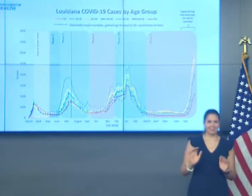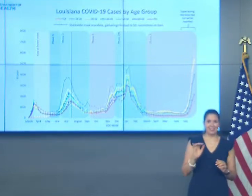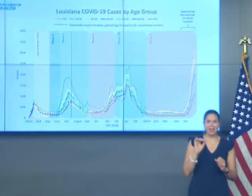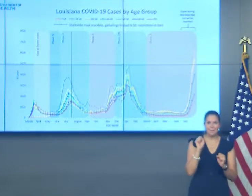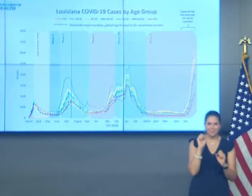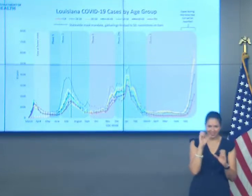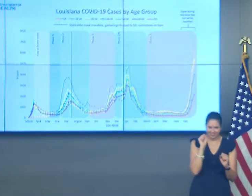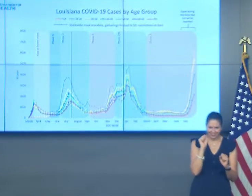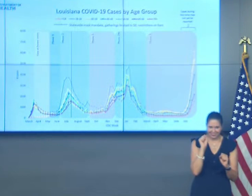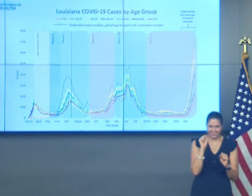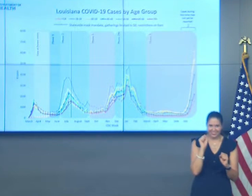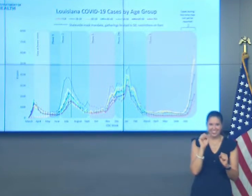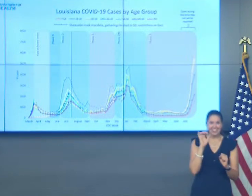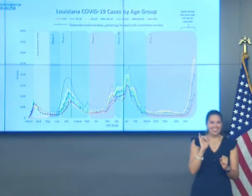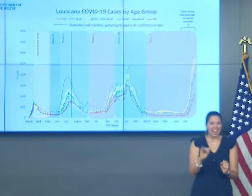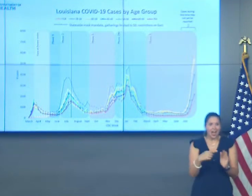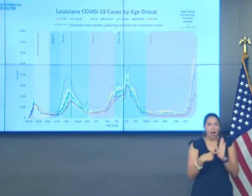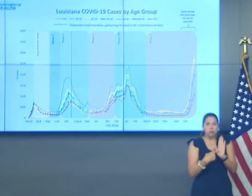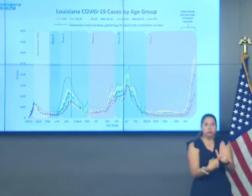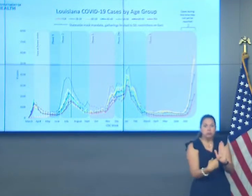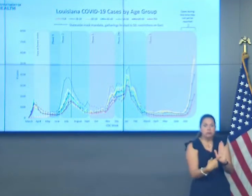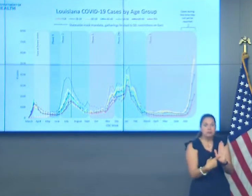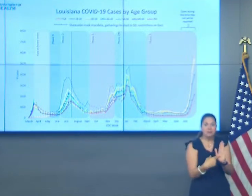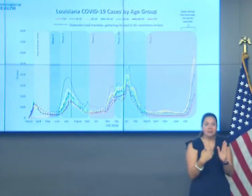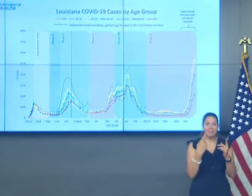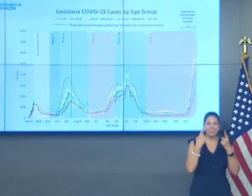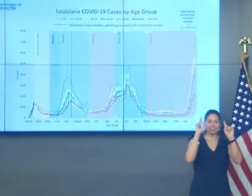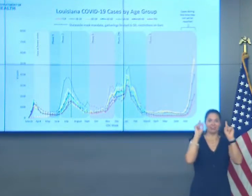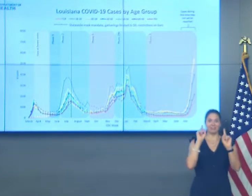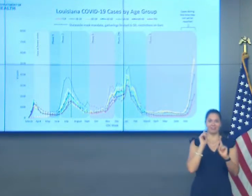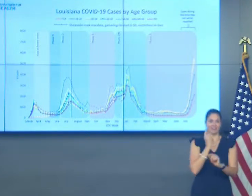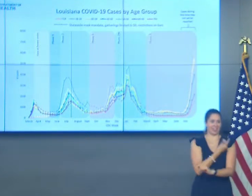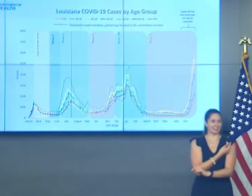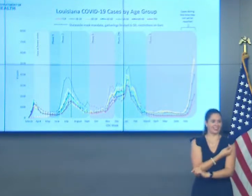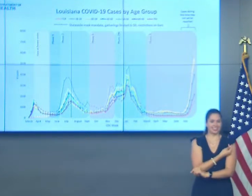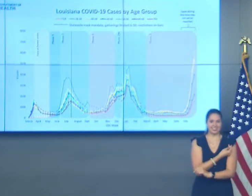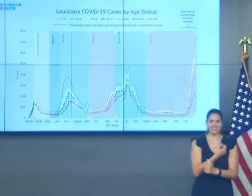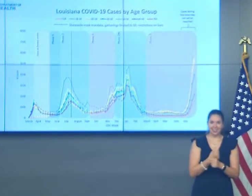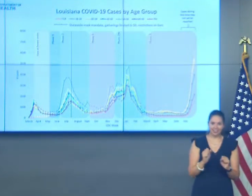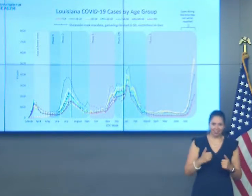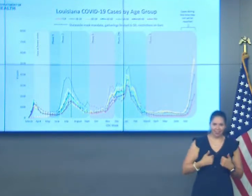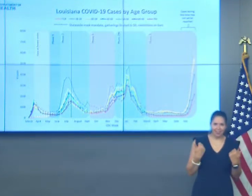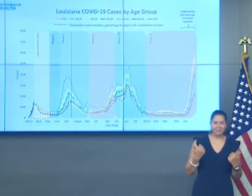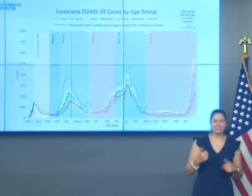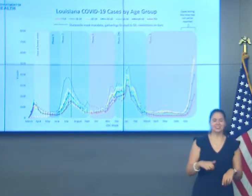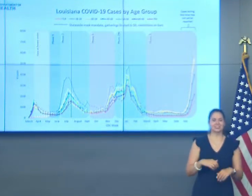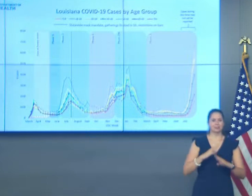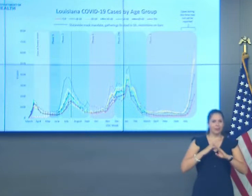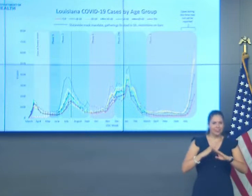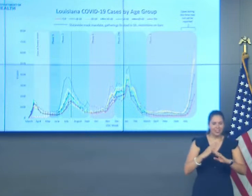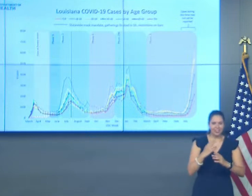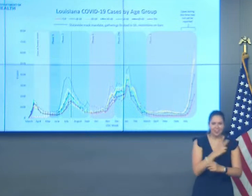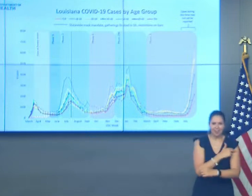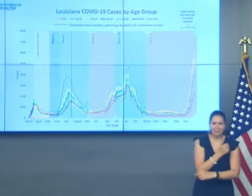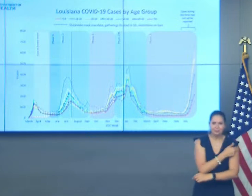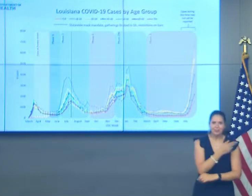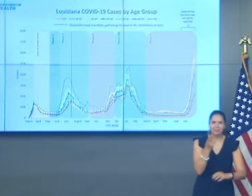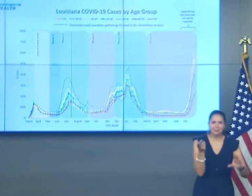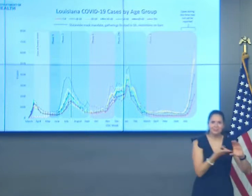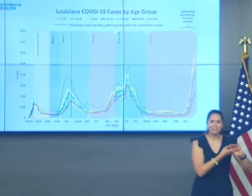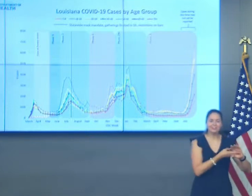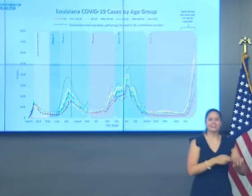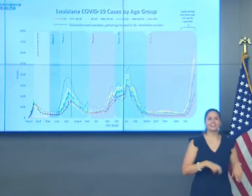That's amazing. That's a testament to how effective our vaccines are at saving lives, preventing